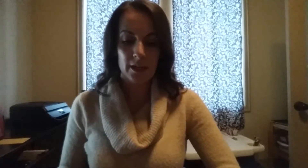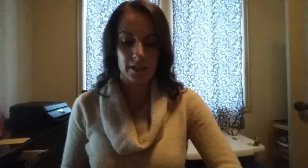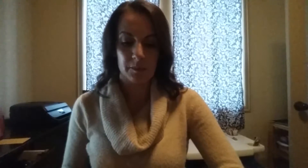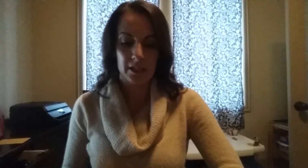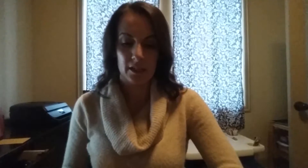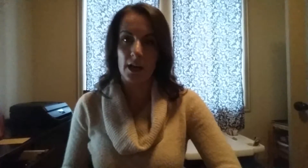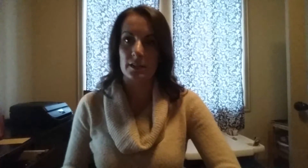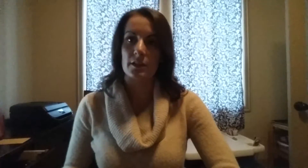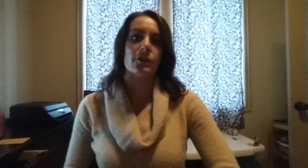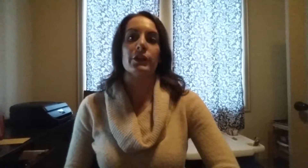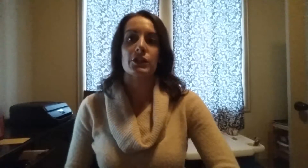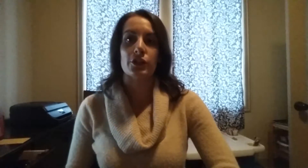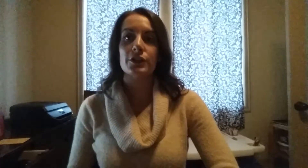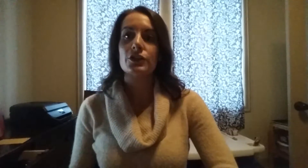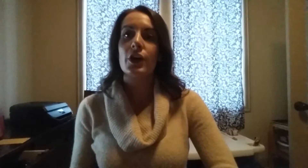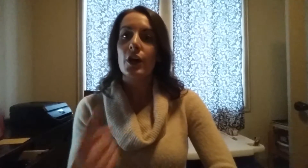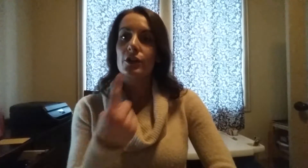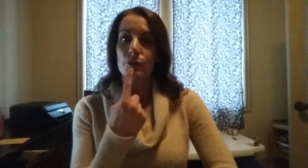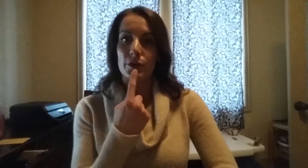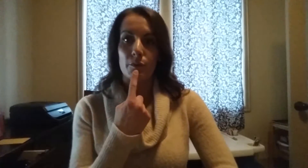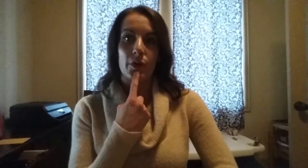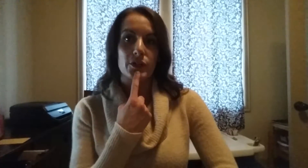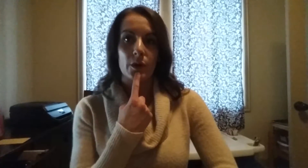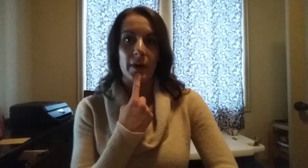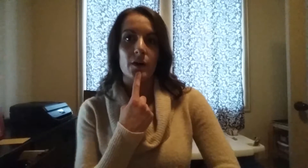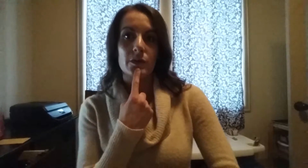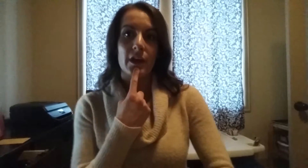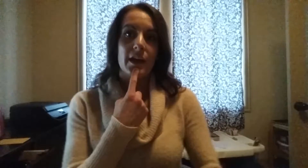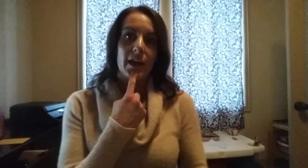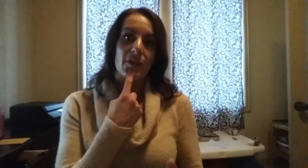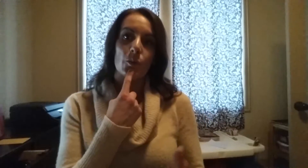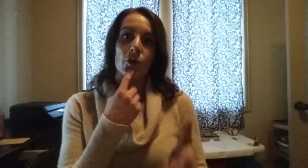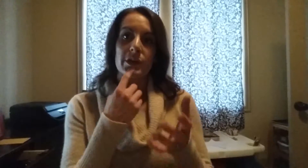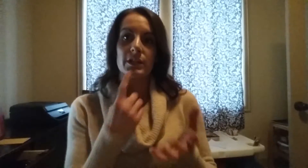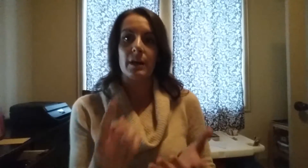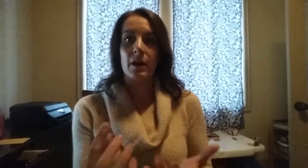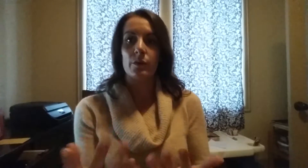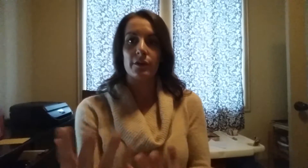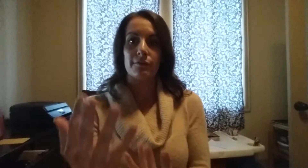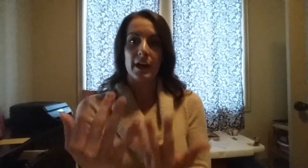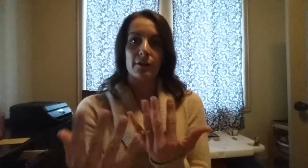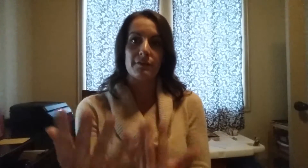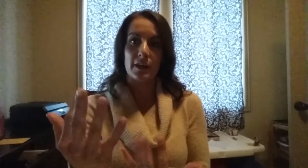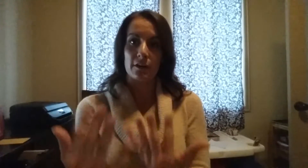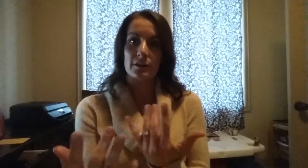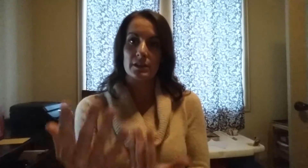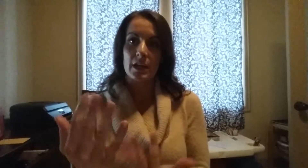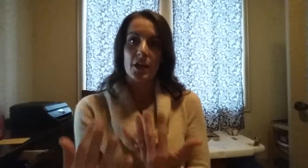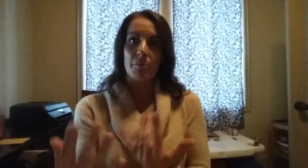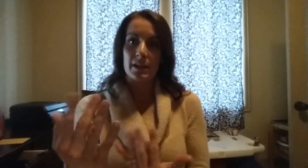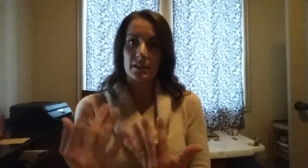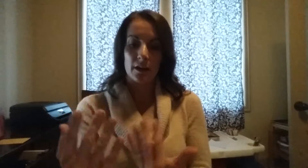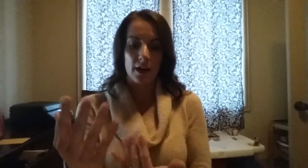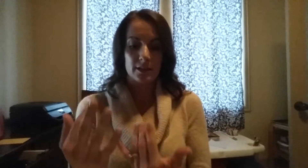is Pentecost in the early church. So we're going to point to our mouth, and then we're going to come out with our fiery fingers.